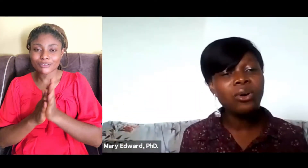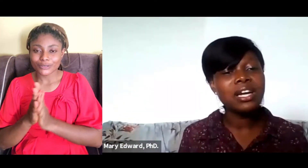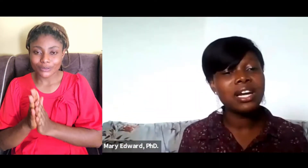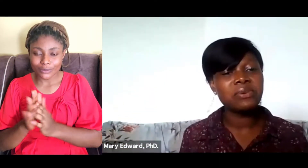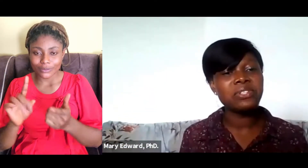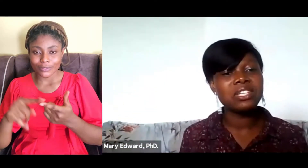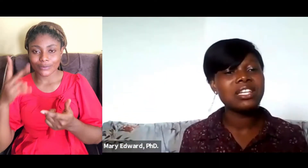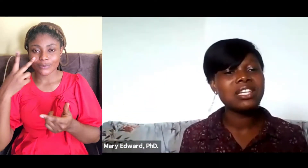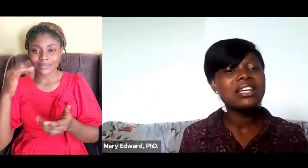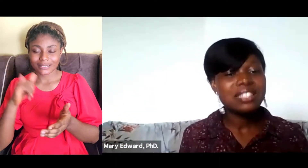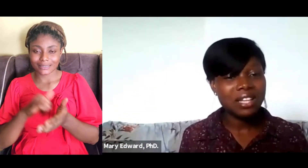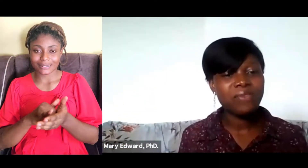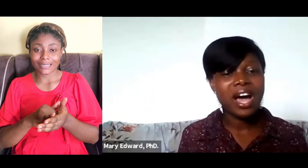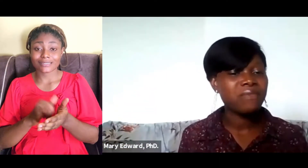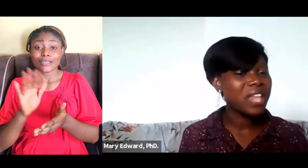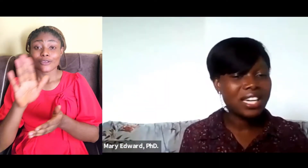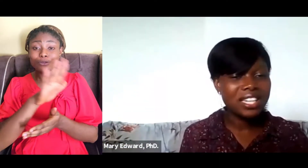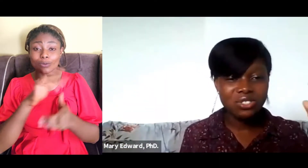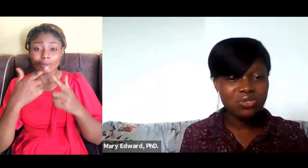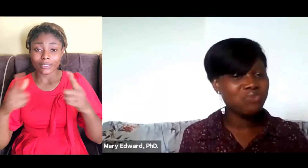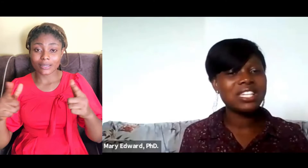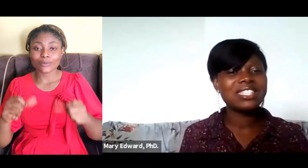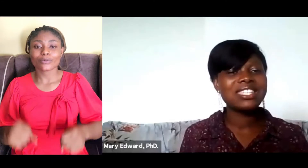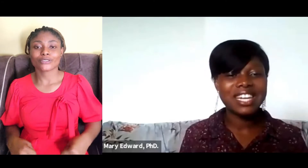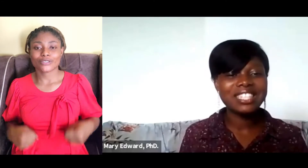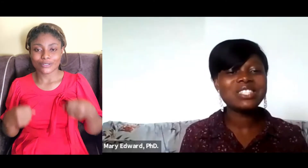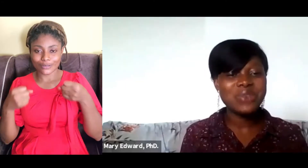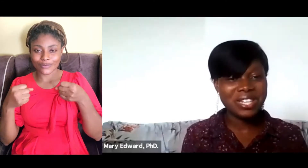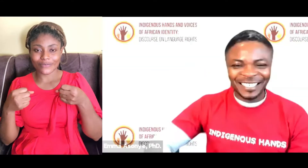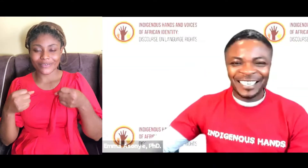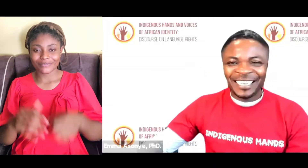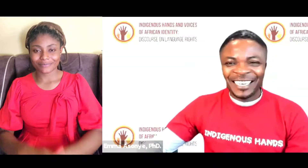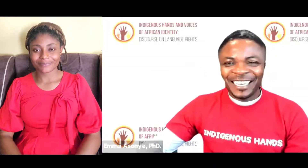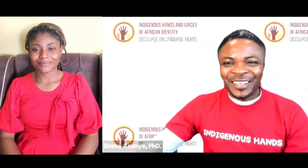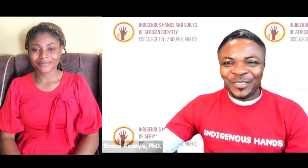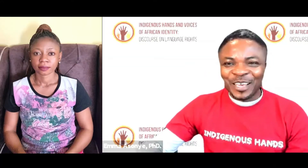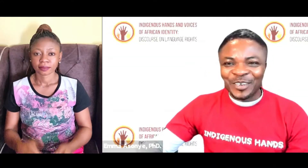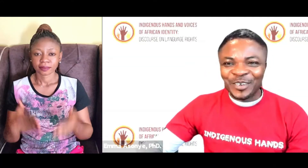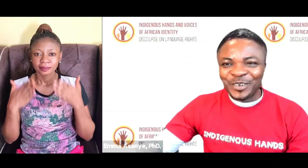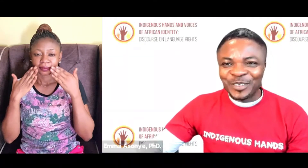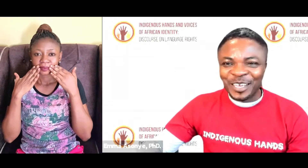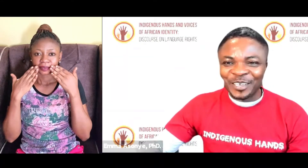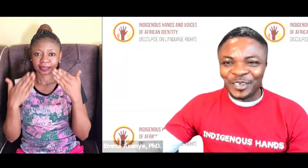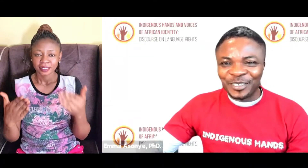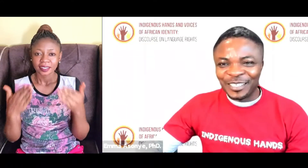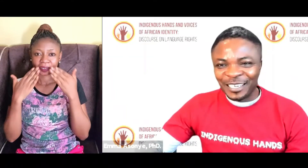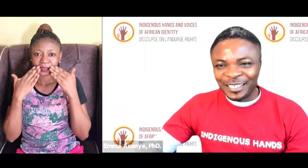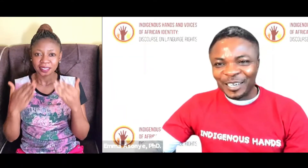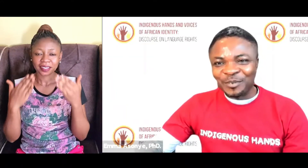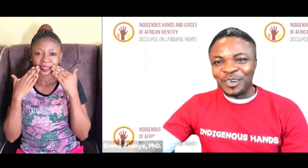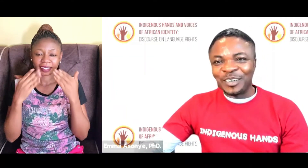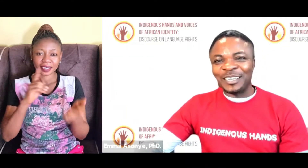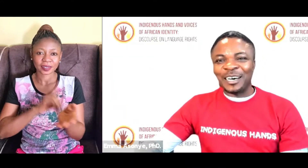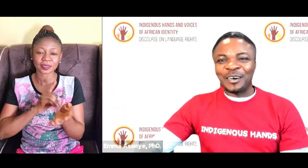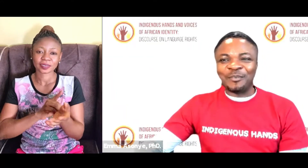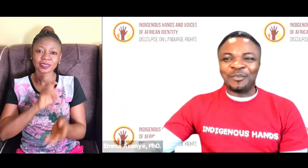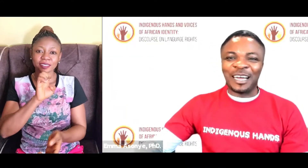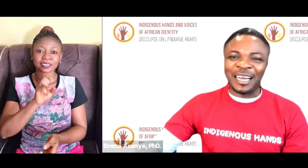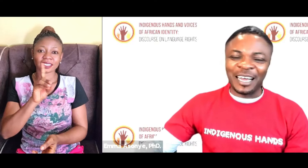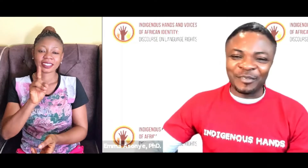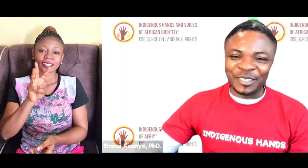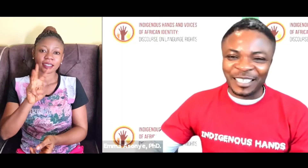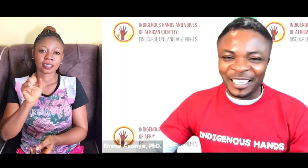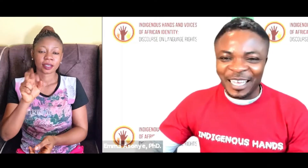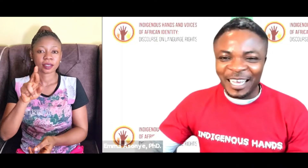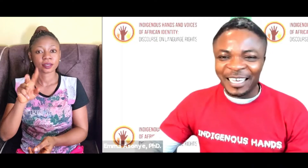that their own languages survive. That is great. That is great. Thank you, Dr. Edward.